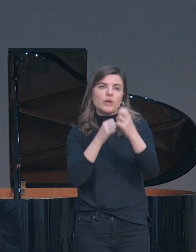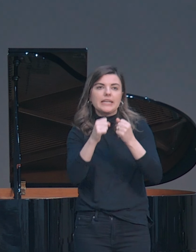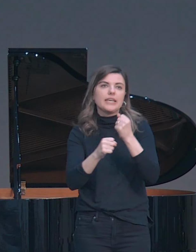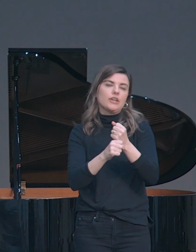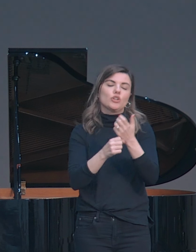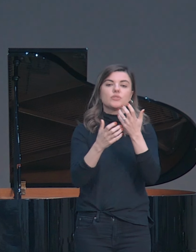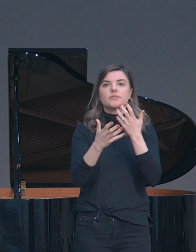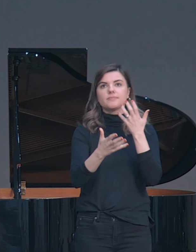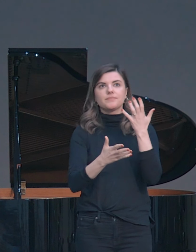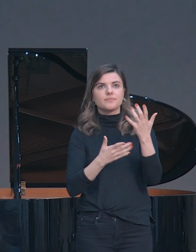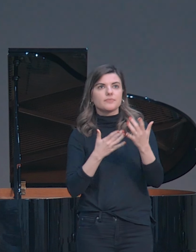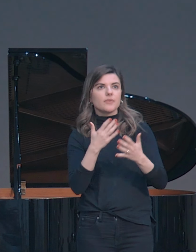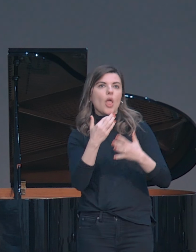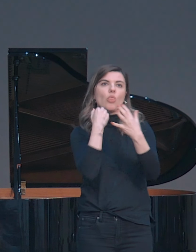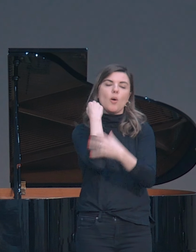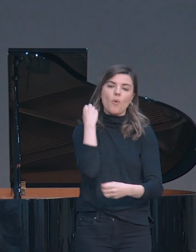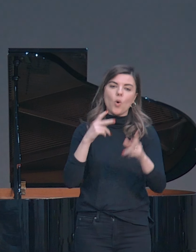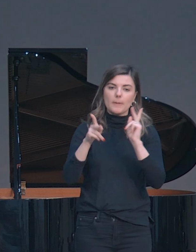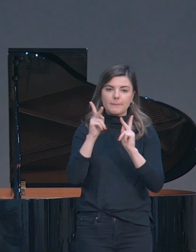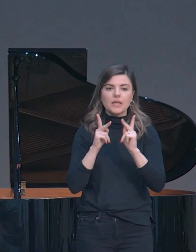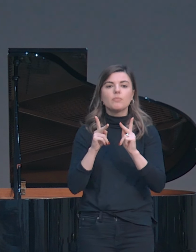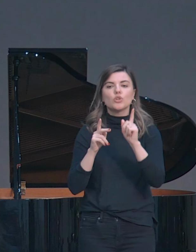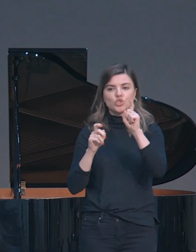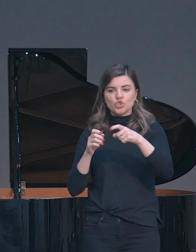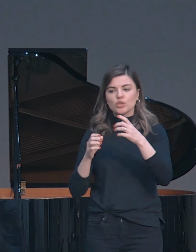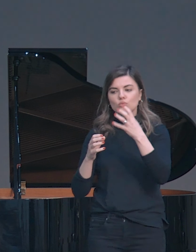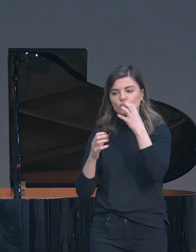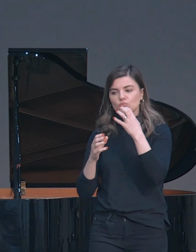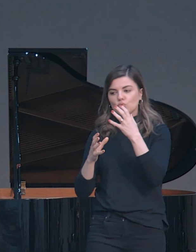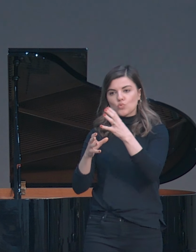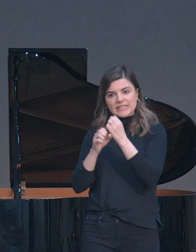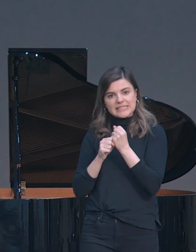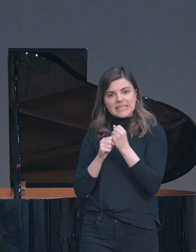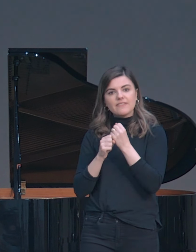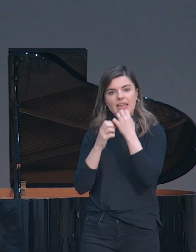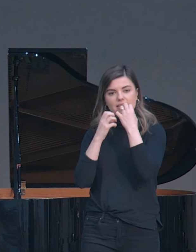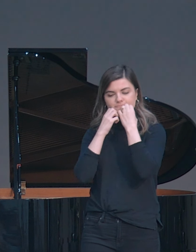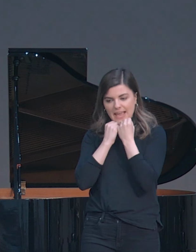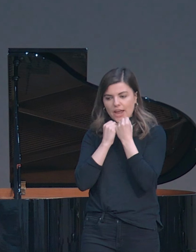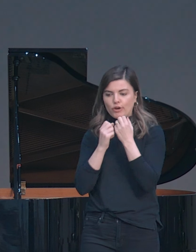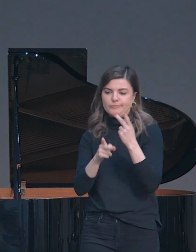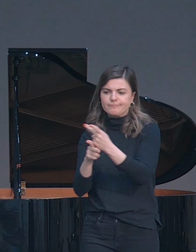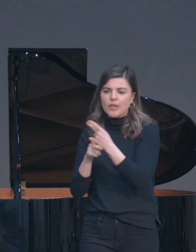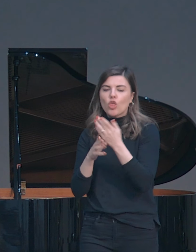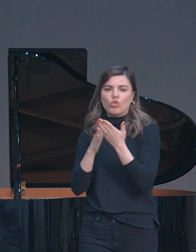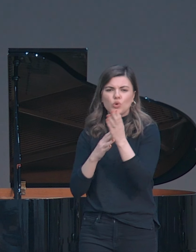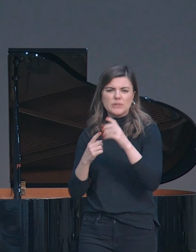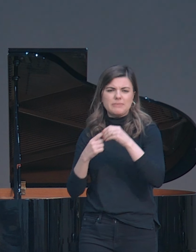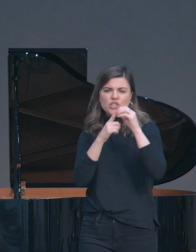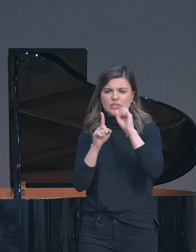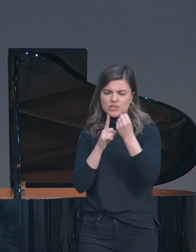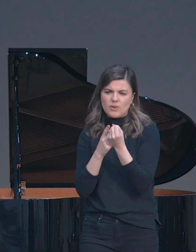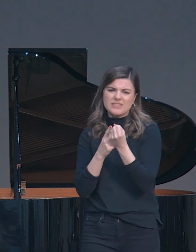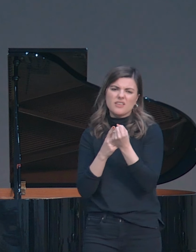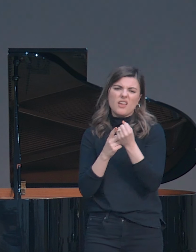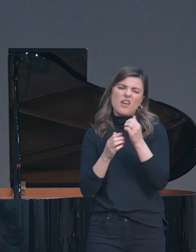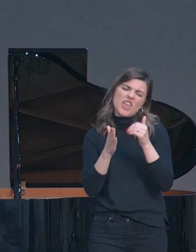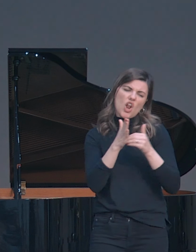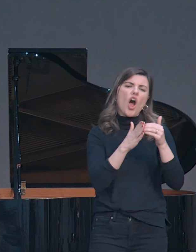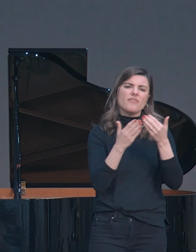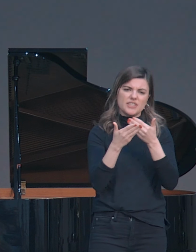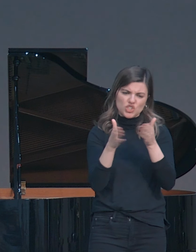6 years where the poor are cared for through special circumstances. And there were general reminders that